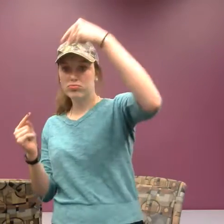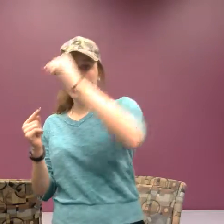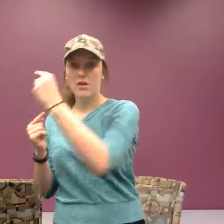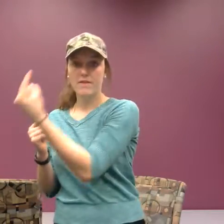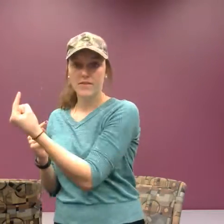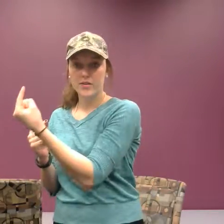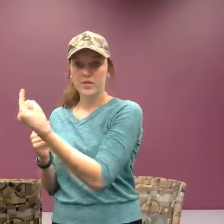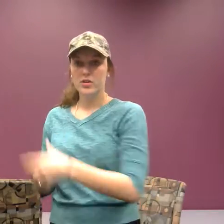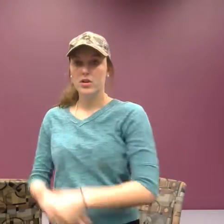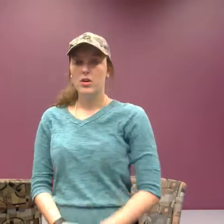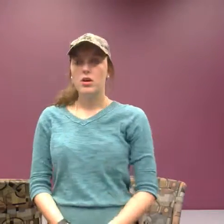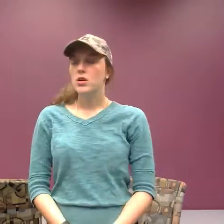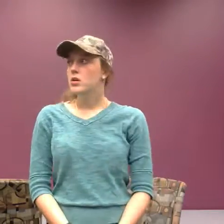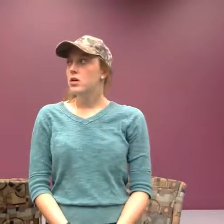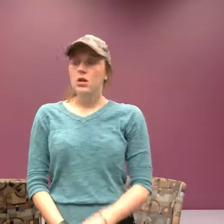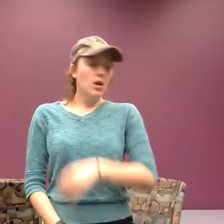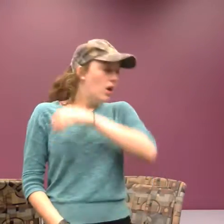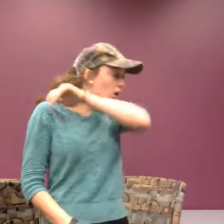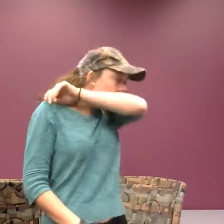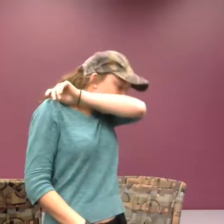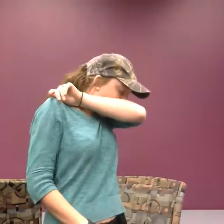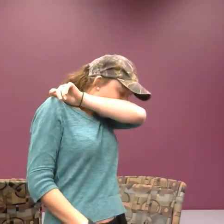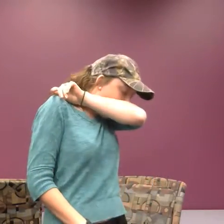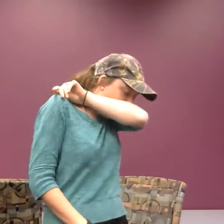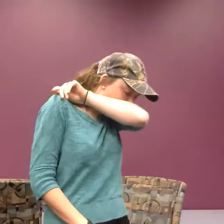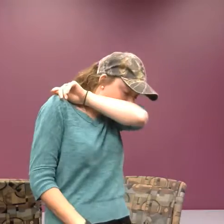side. Now we said if we knew the